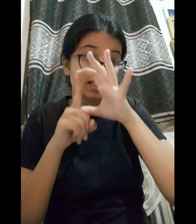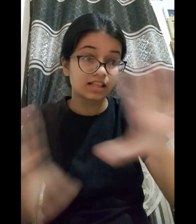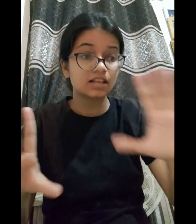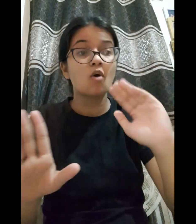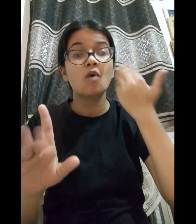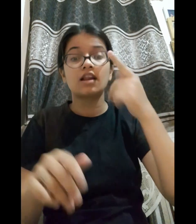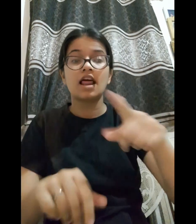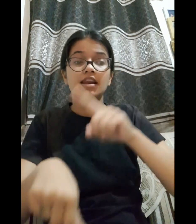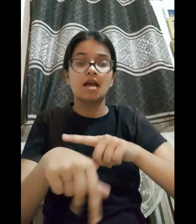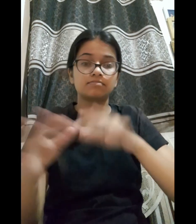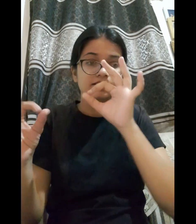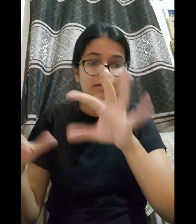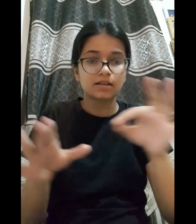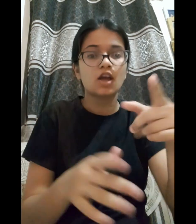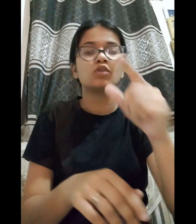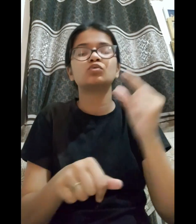them with caution.